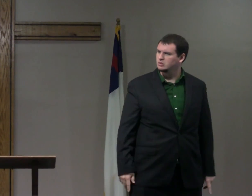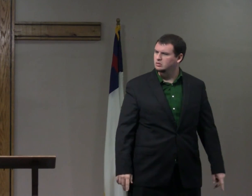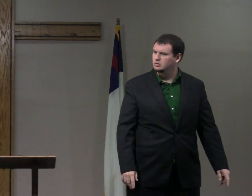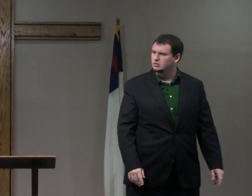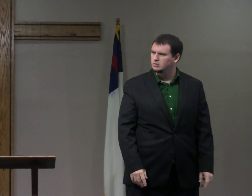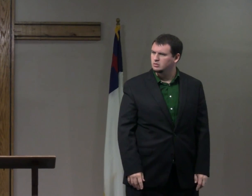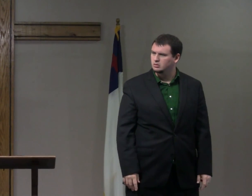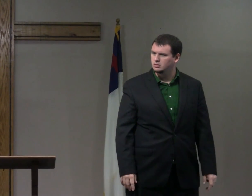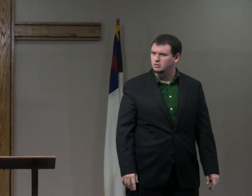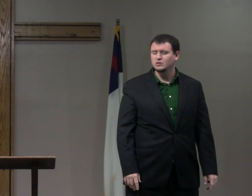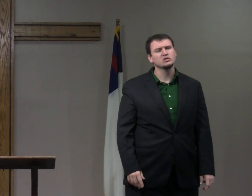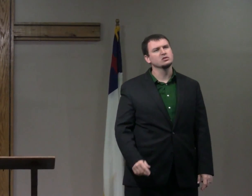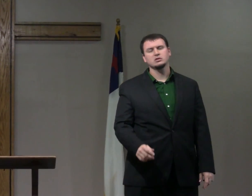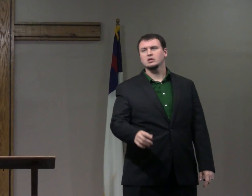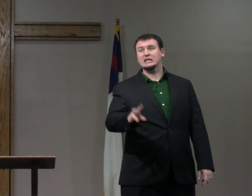That's a real person.